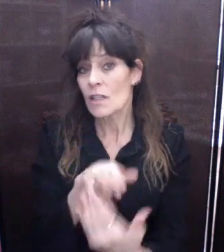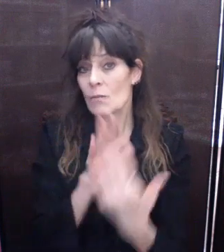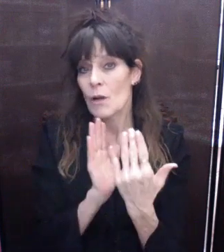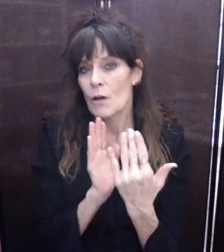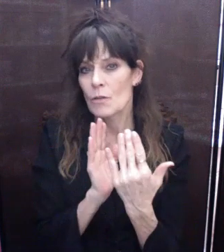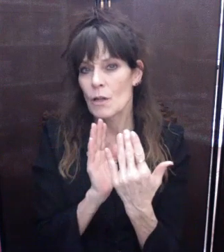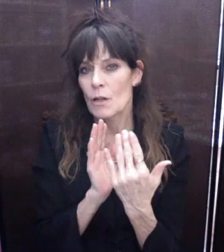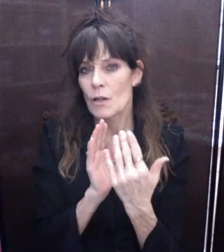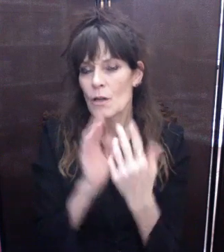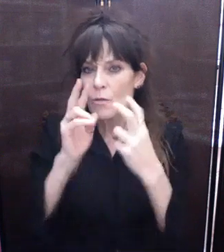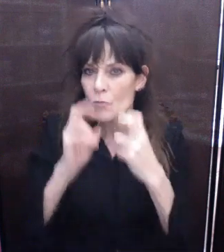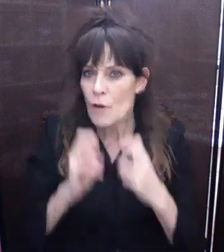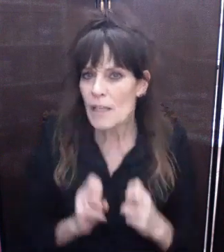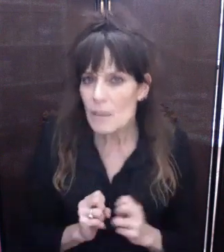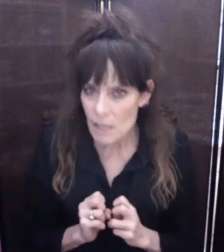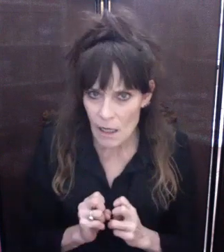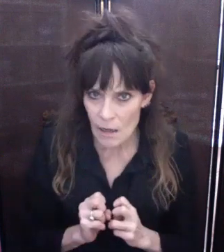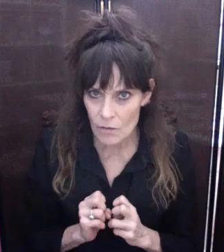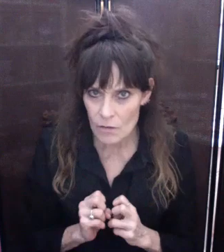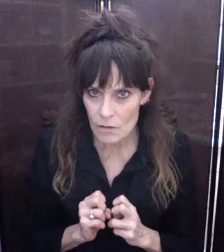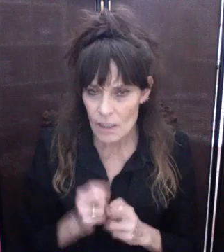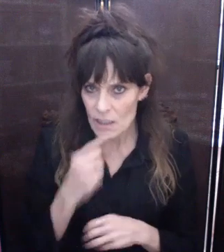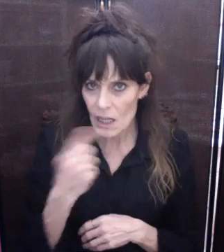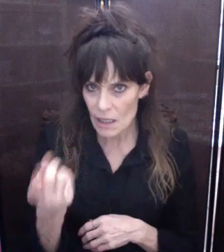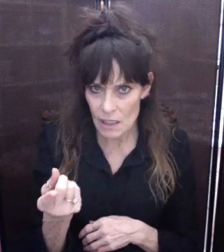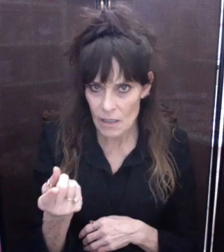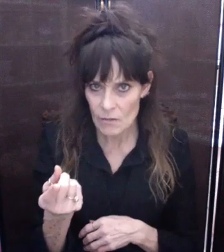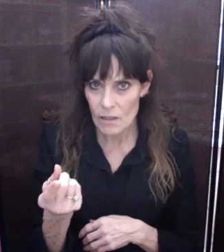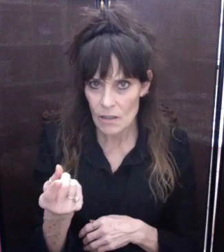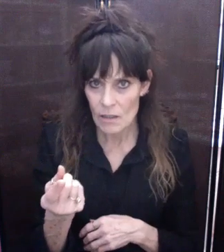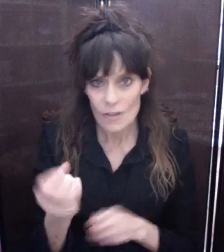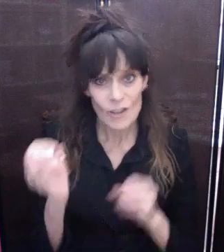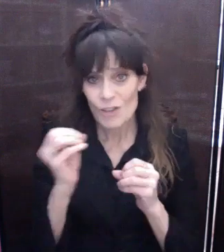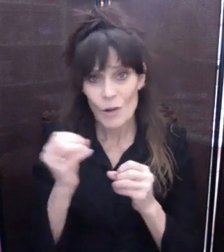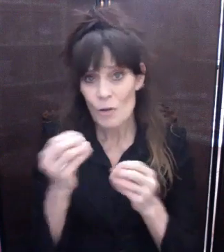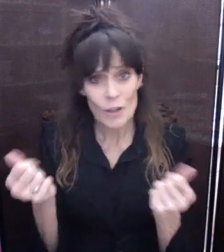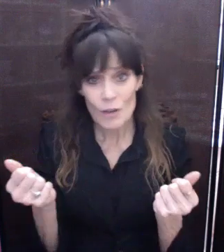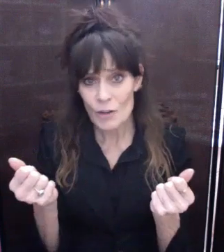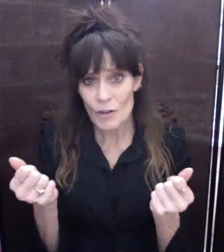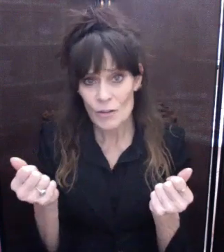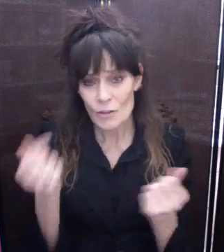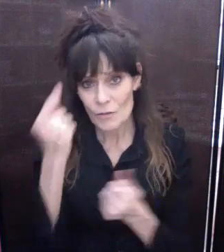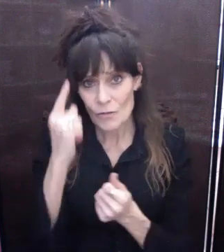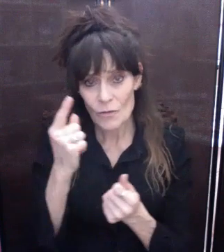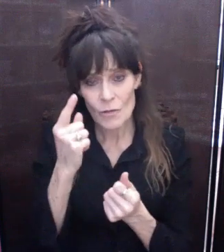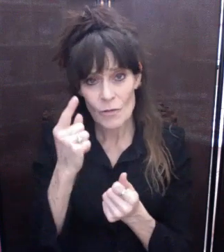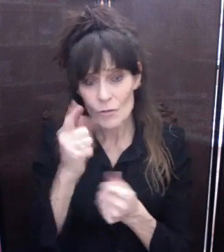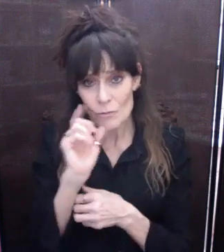Dr. Bob down and telling him that there is now a cure for what ails Dr. Bob. Now, Dr. Bob